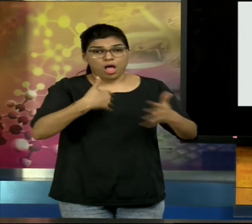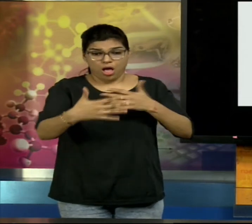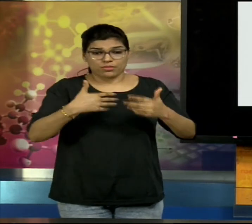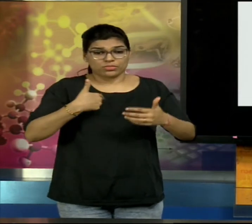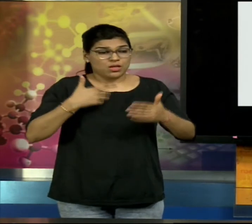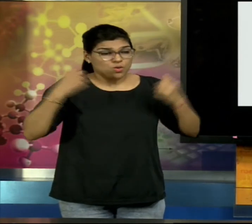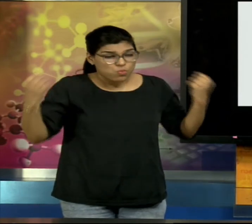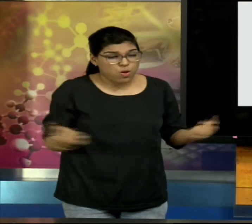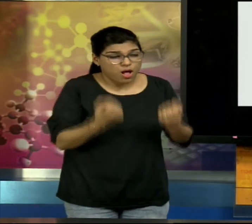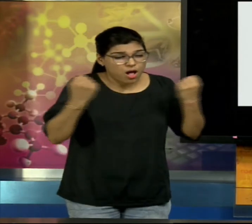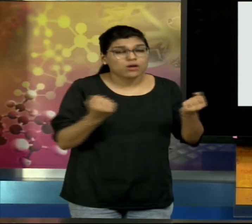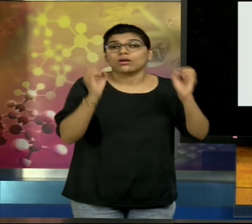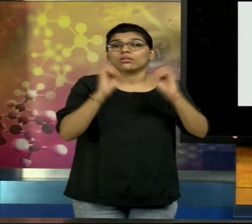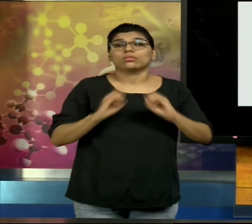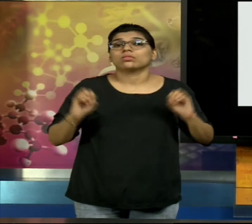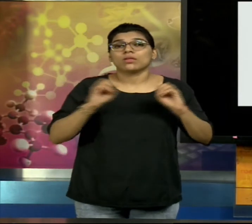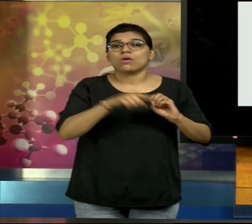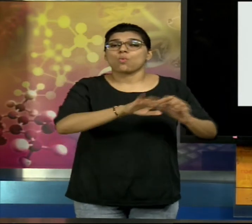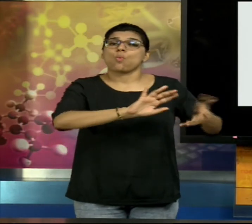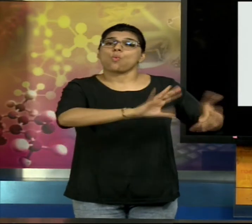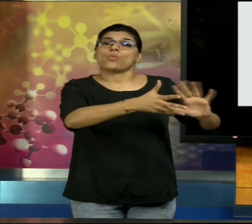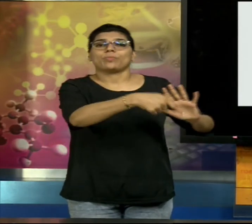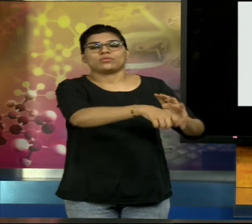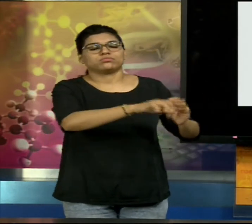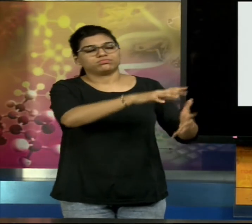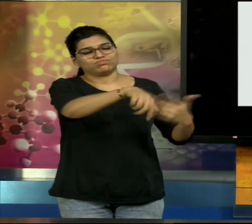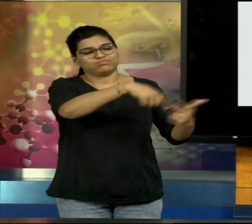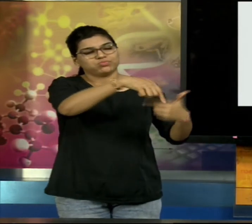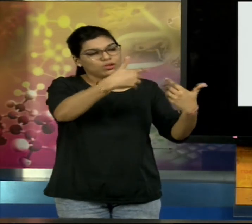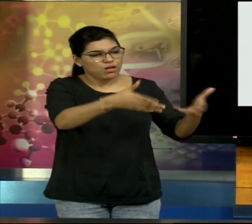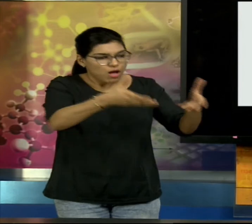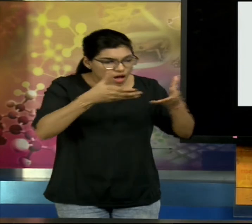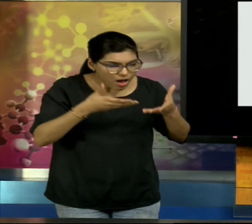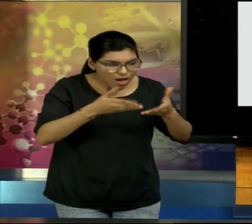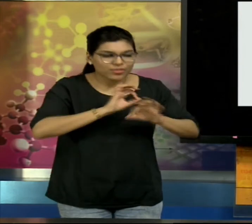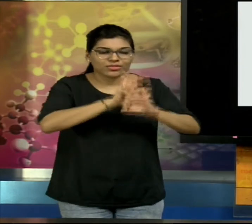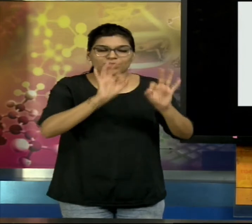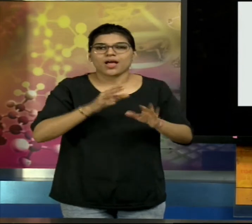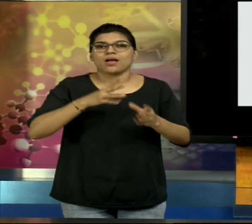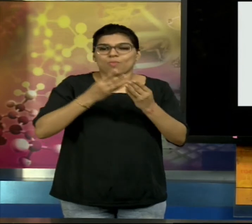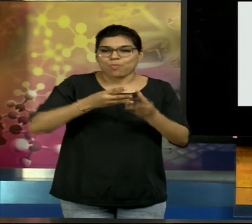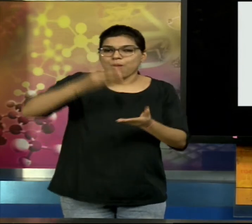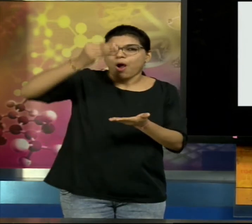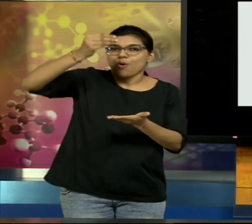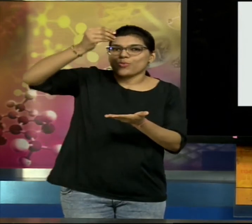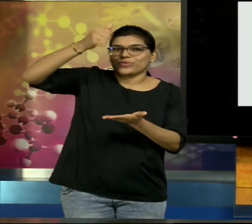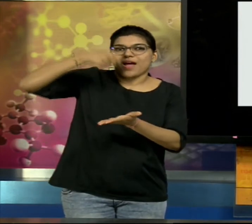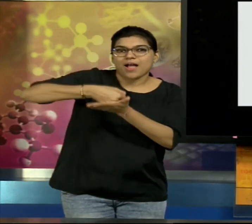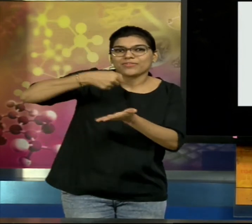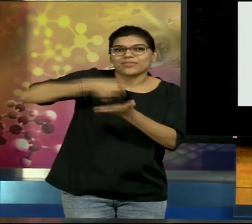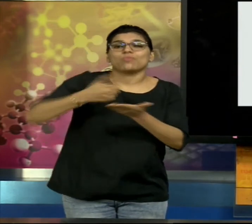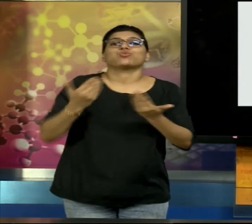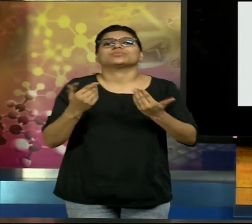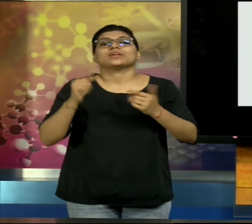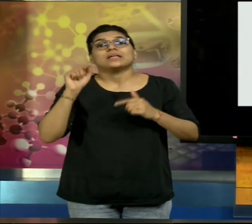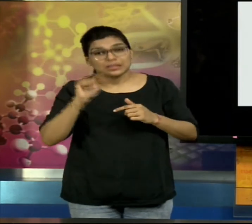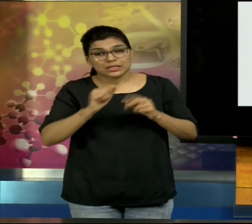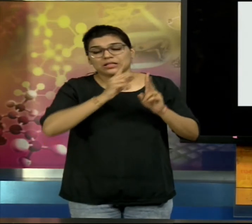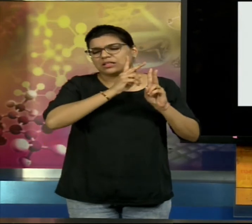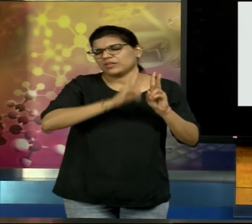modern electrical chakkis to grind the flour. And we just put the wheat and we get the